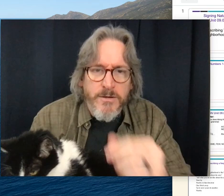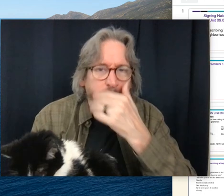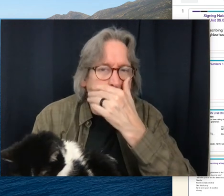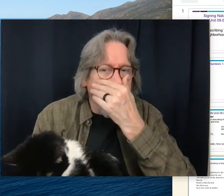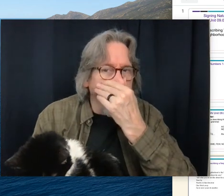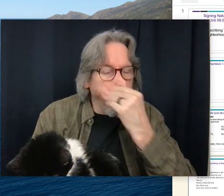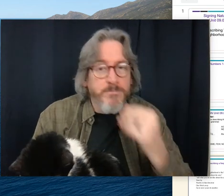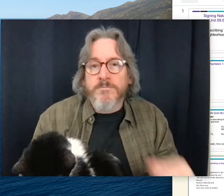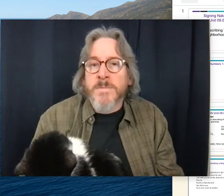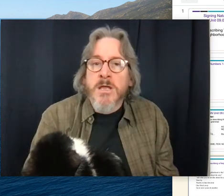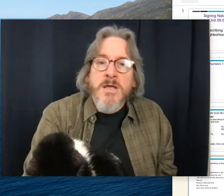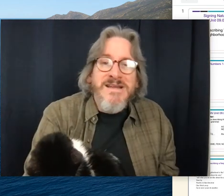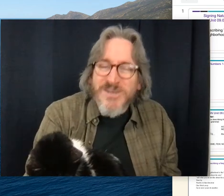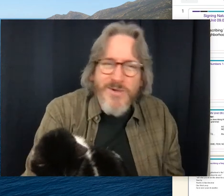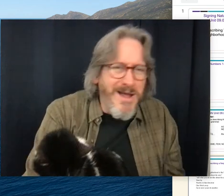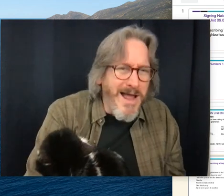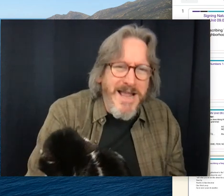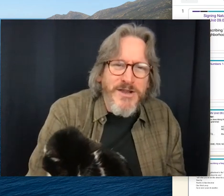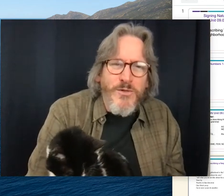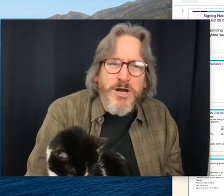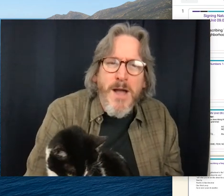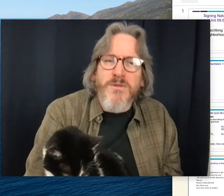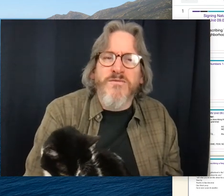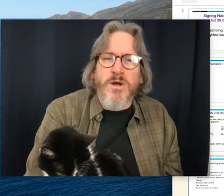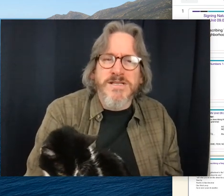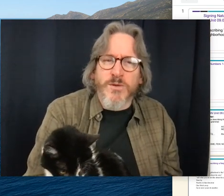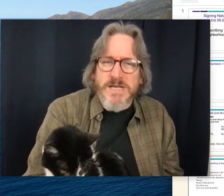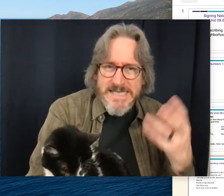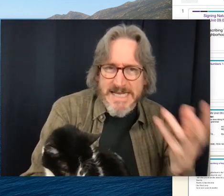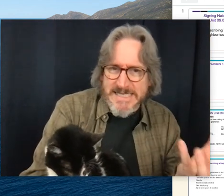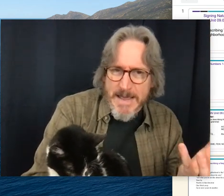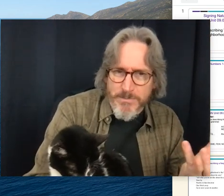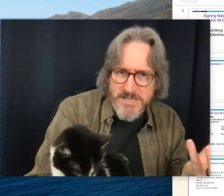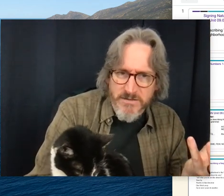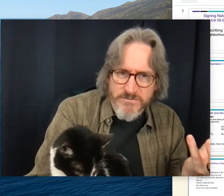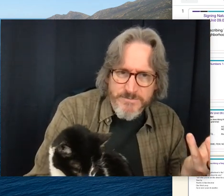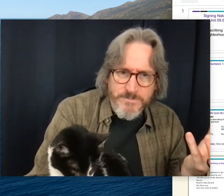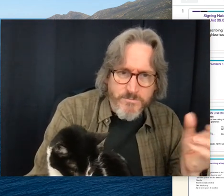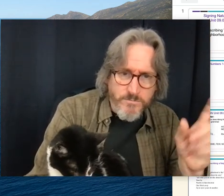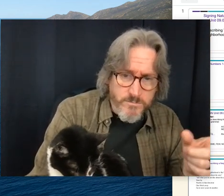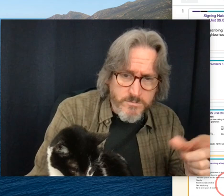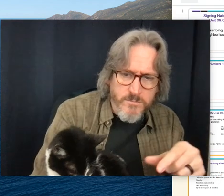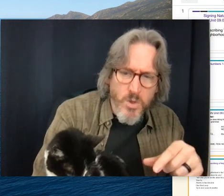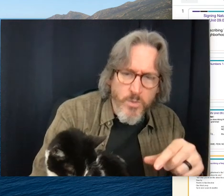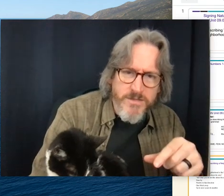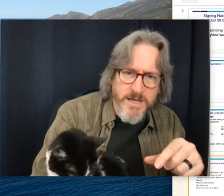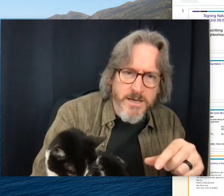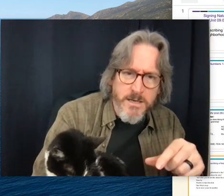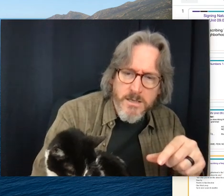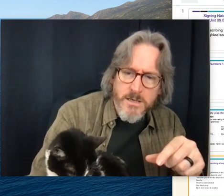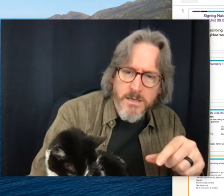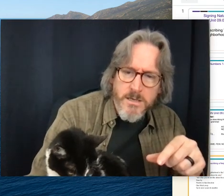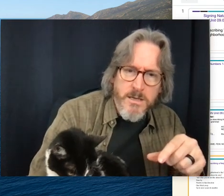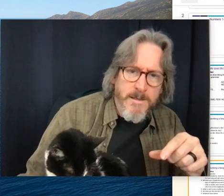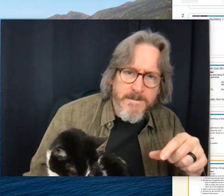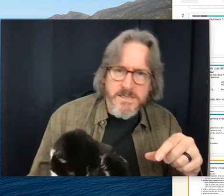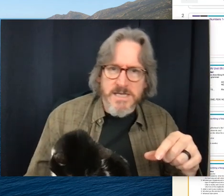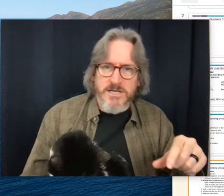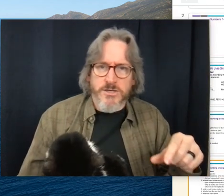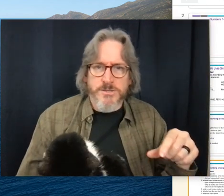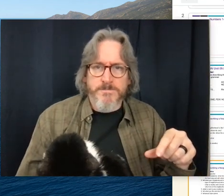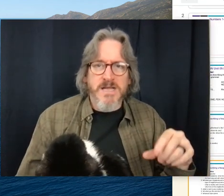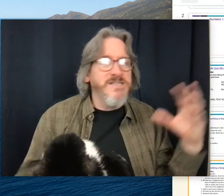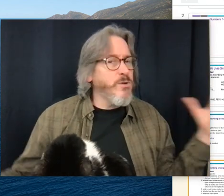I don't need to repeat that. So, there are a couple of ones that we see examples of within